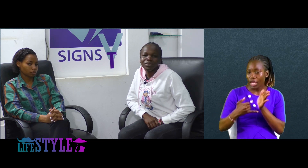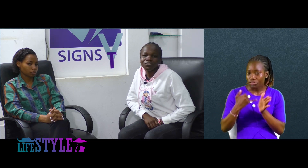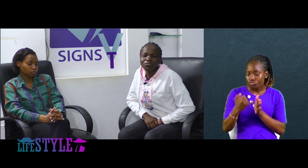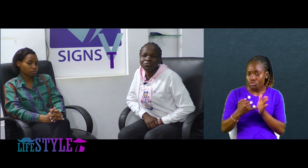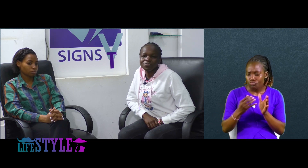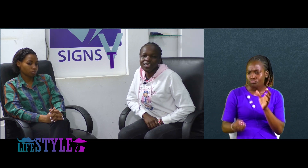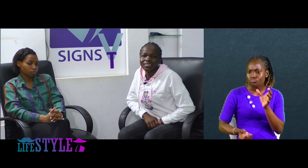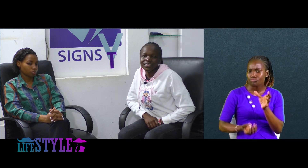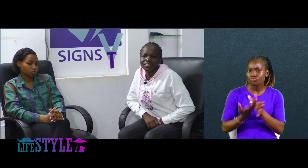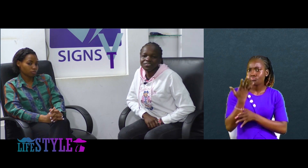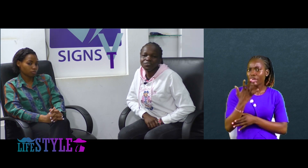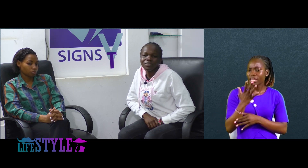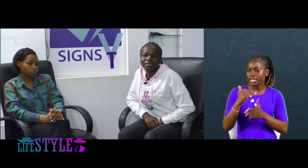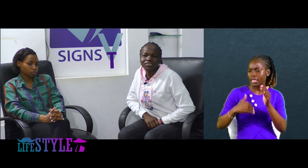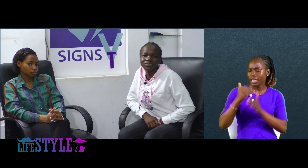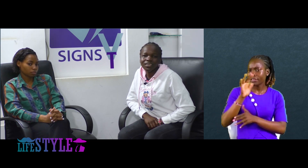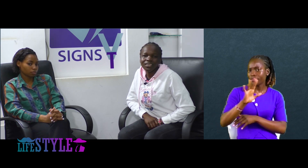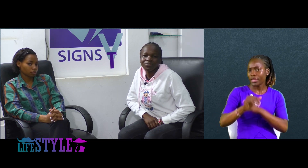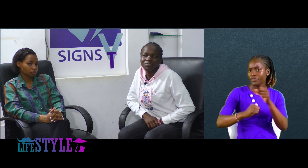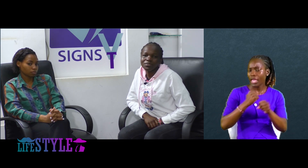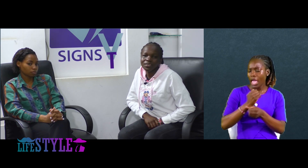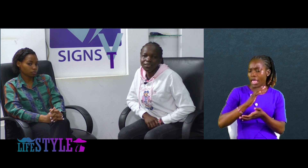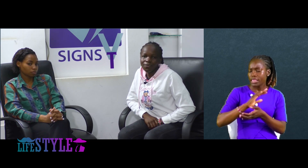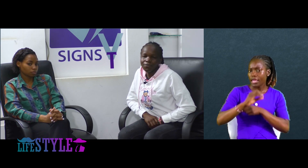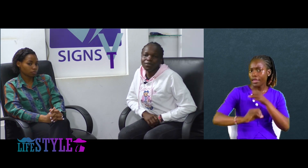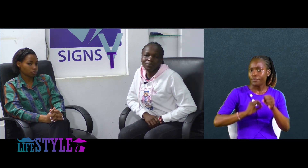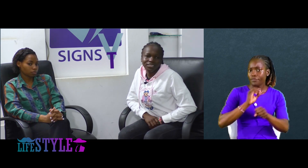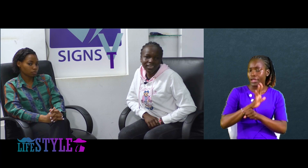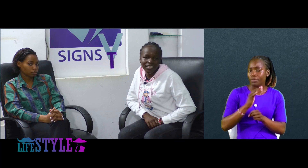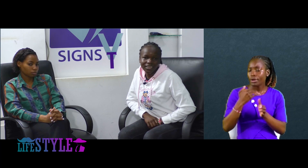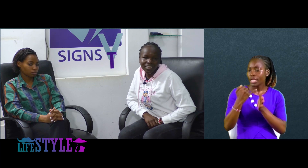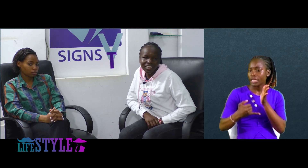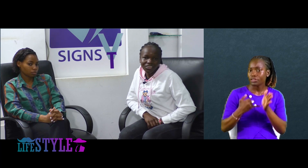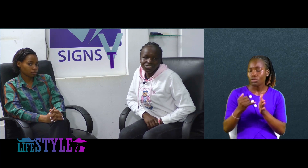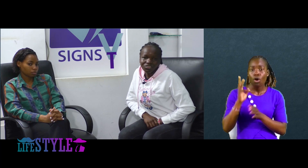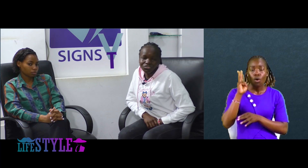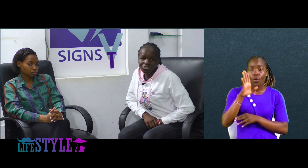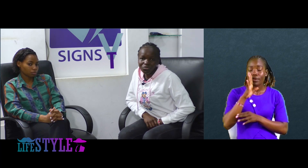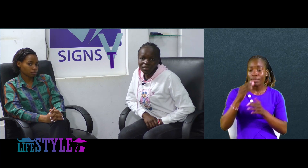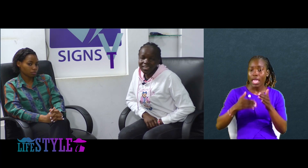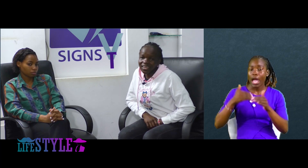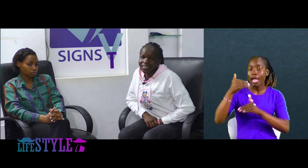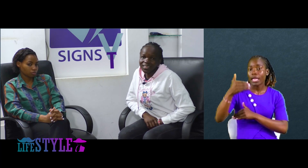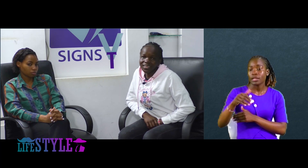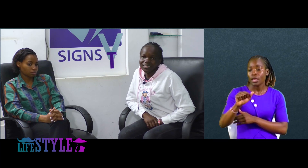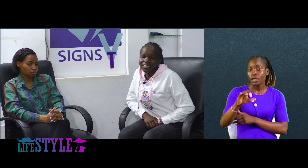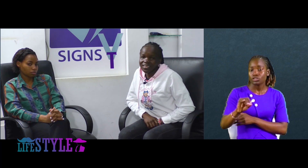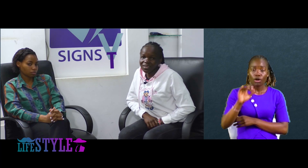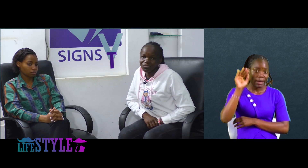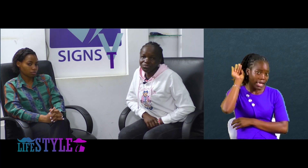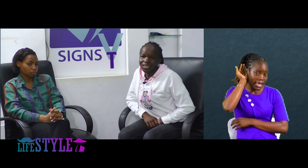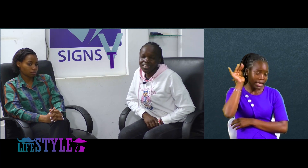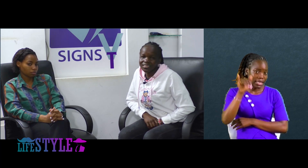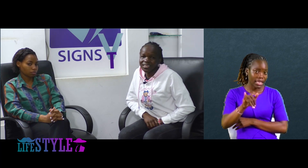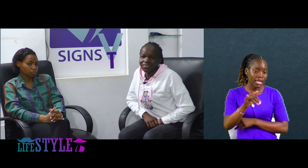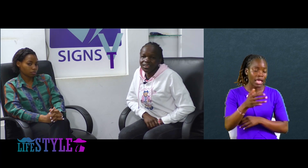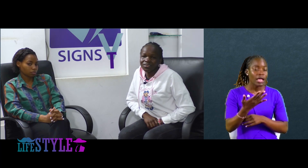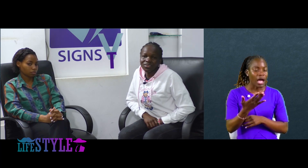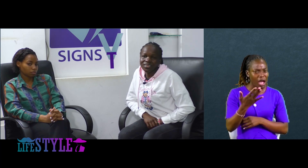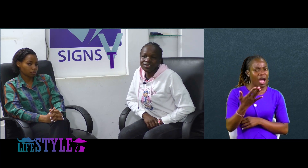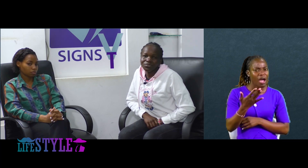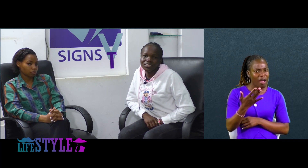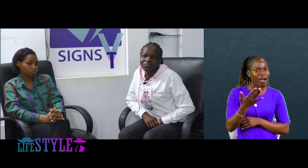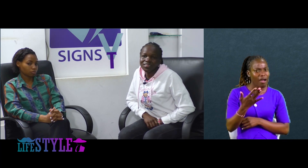in a span of 5 years the film industry in Kenya will be far much ahead. So by hearing that, they came to realize